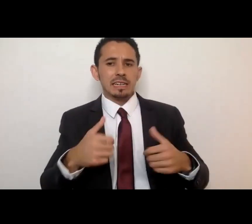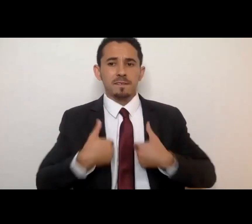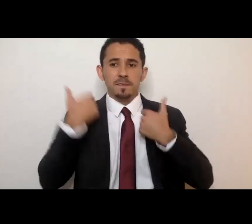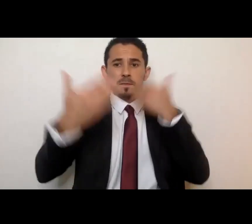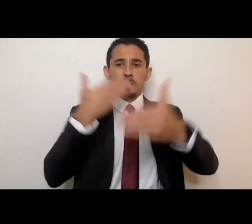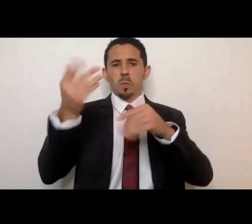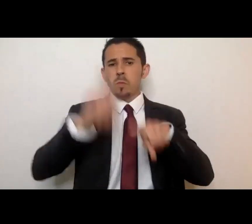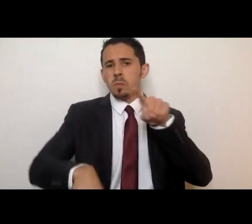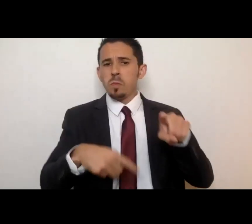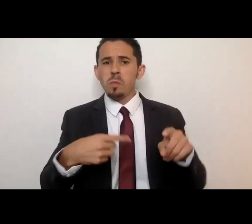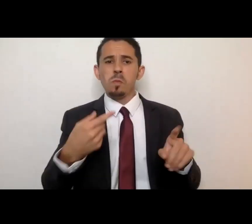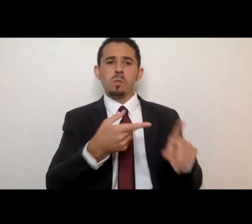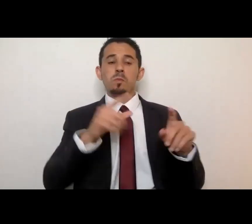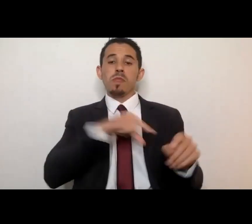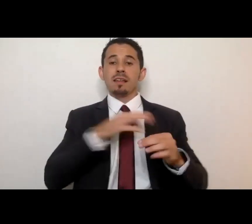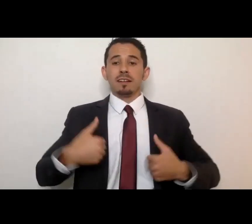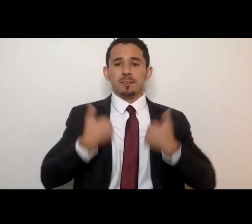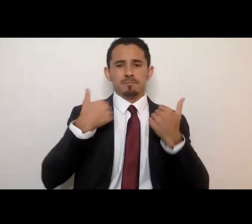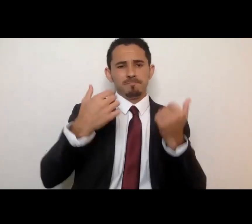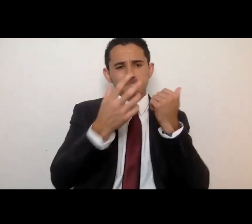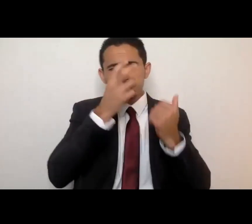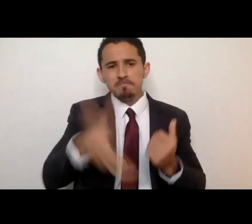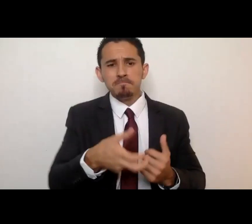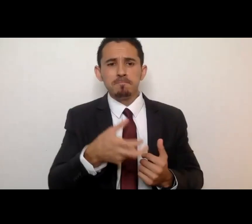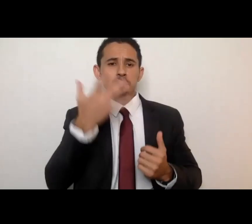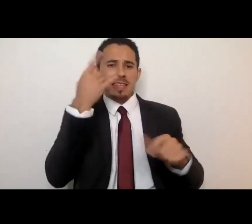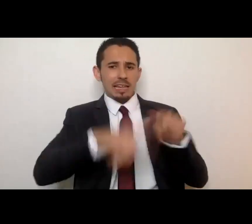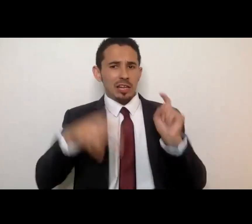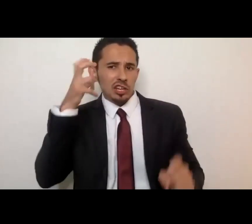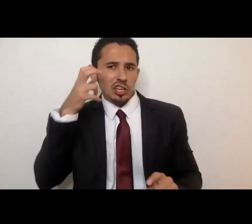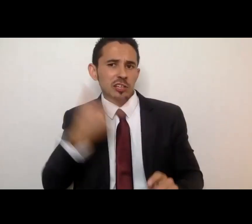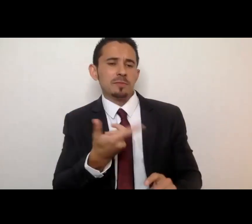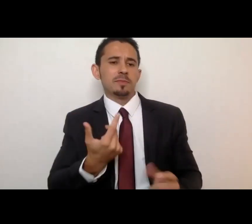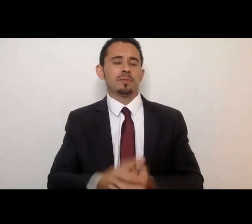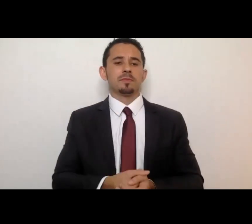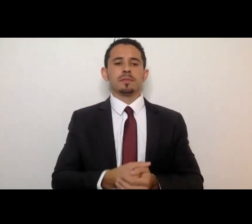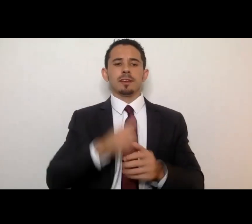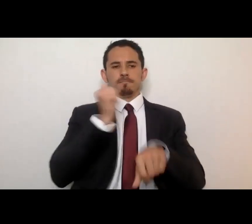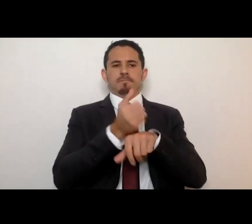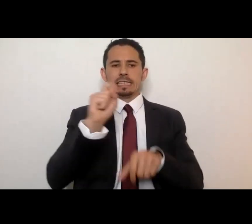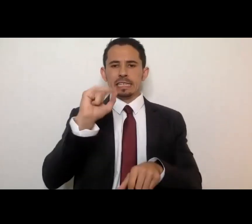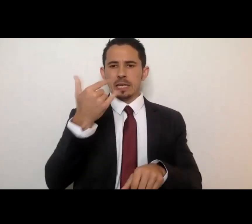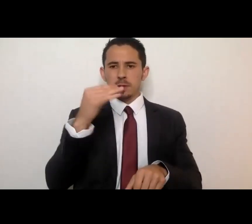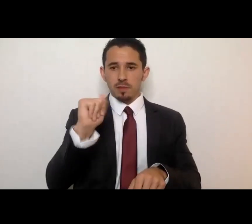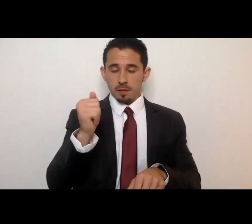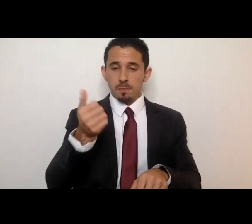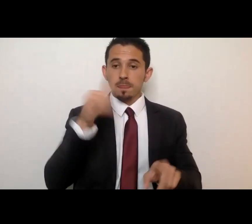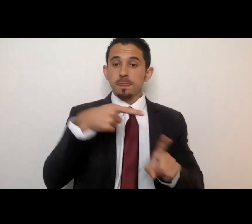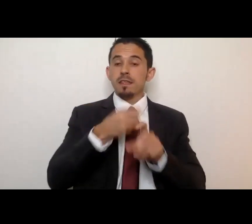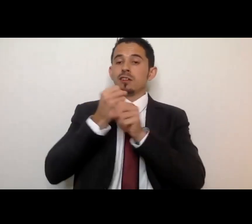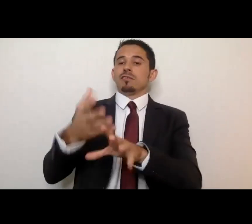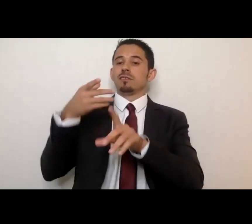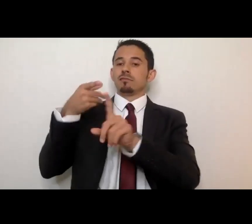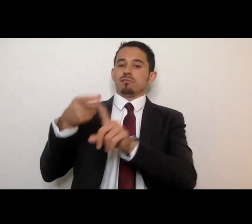Thinking that deaf people cannot go through life because they can't hear, they have a more poor quality of